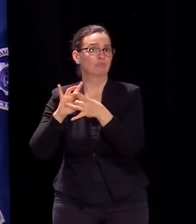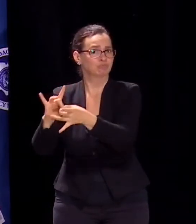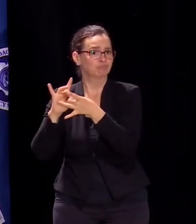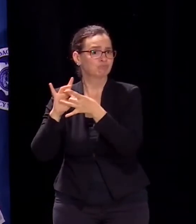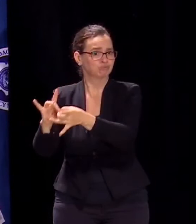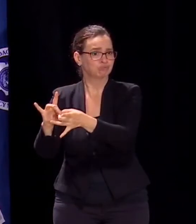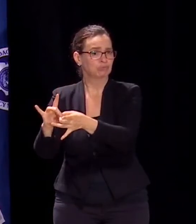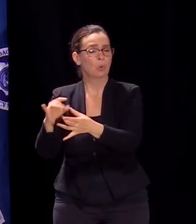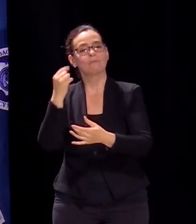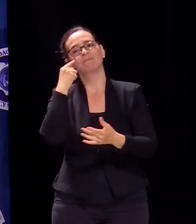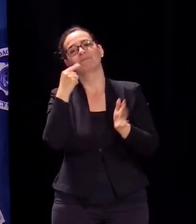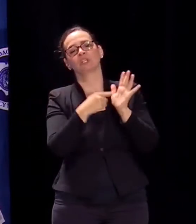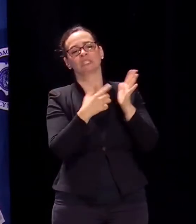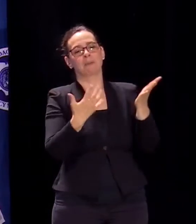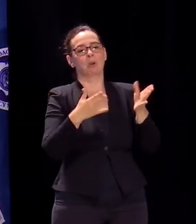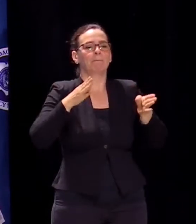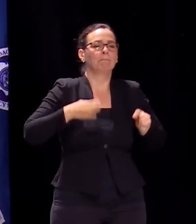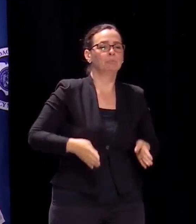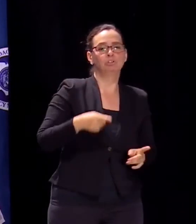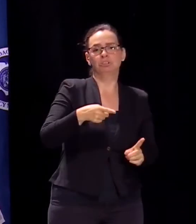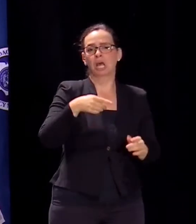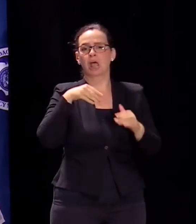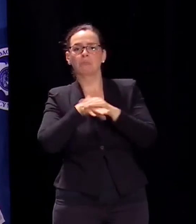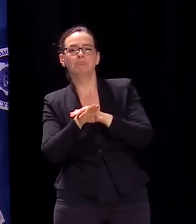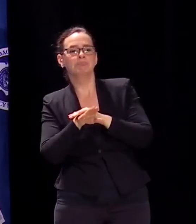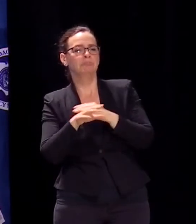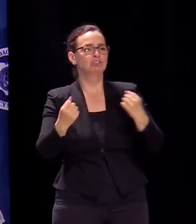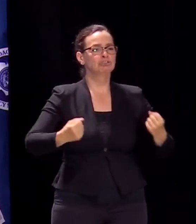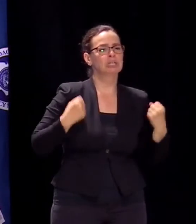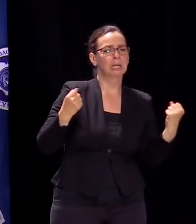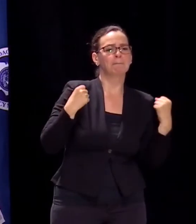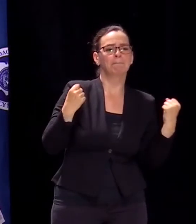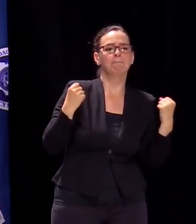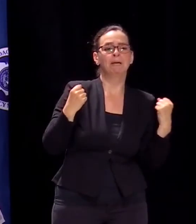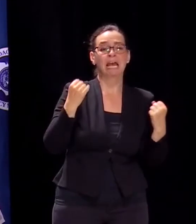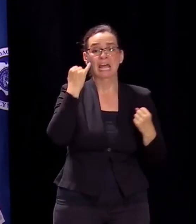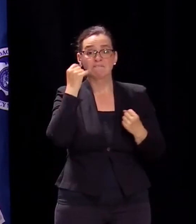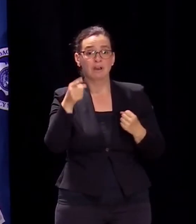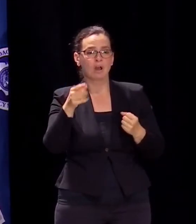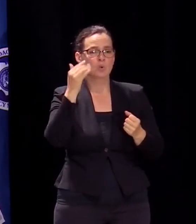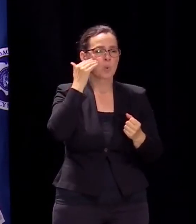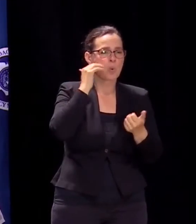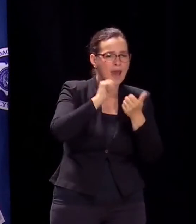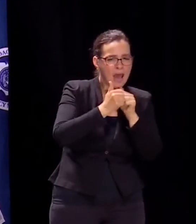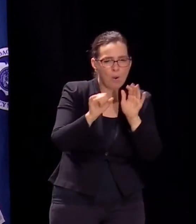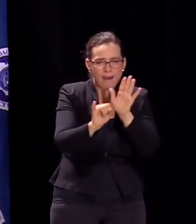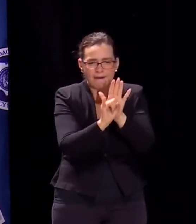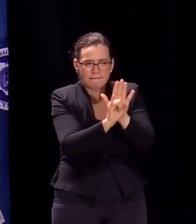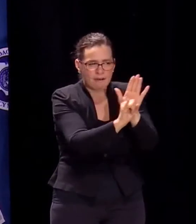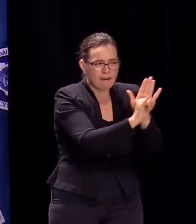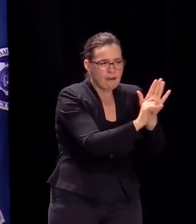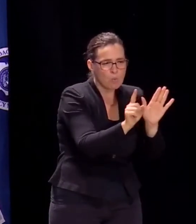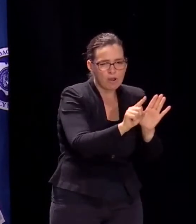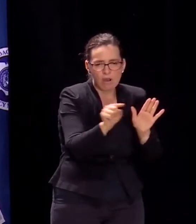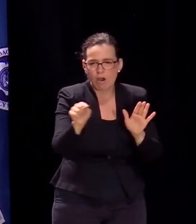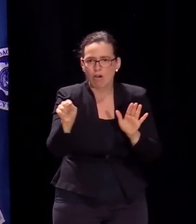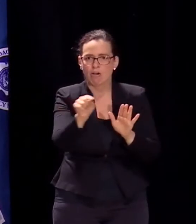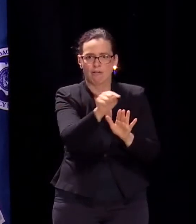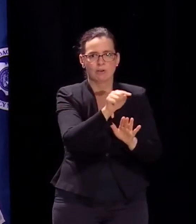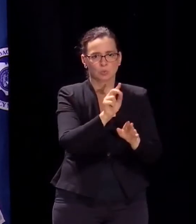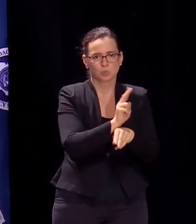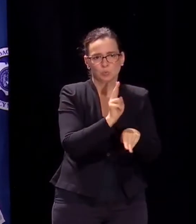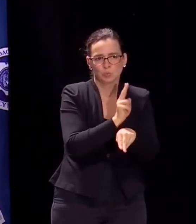and they test positive. So these are things that we talk about. I think for the week, if we could get some of these industries,